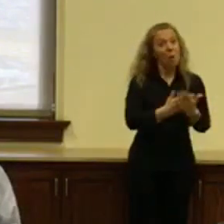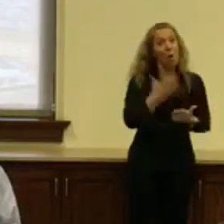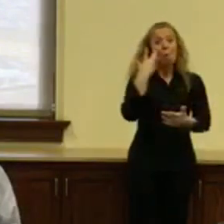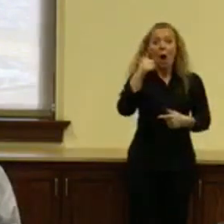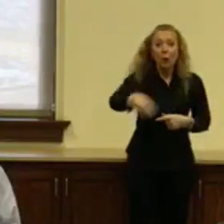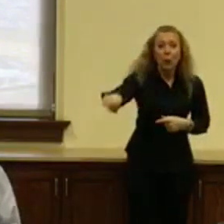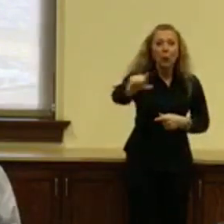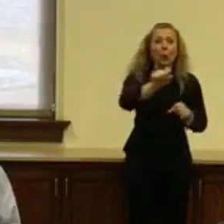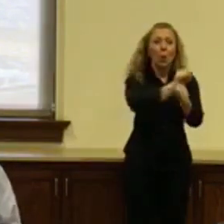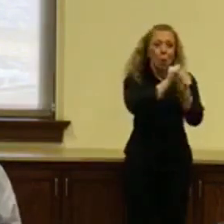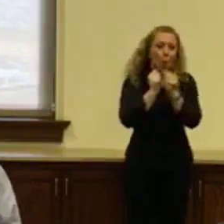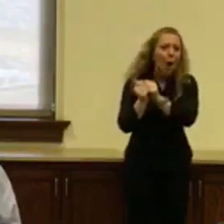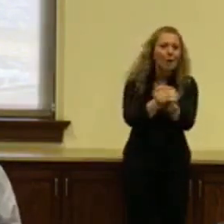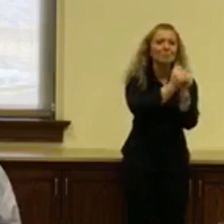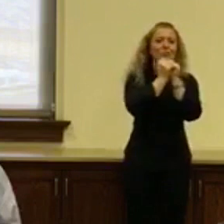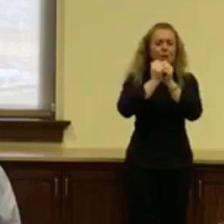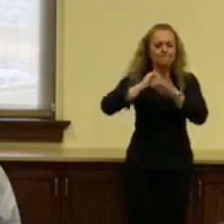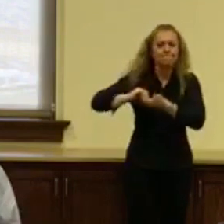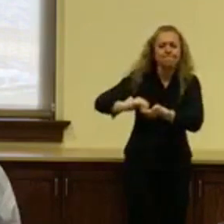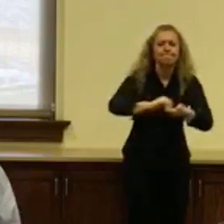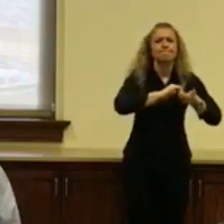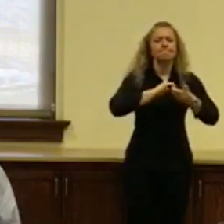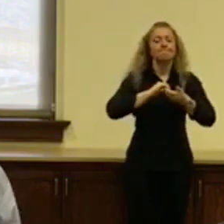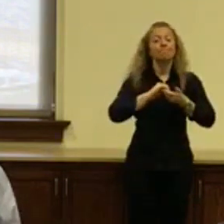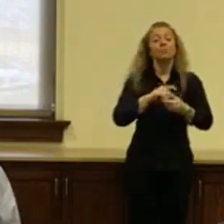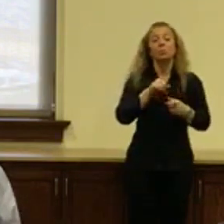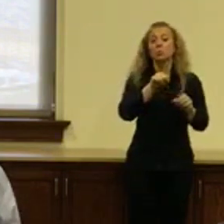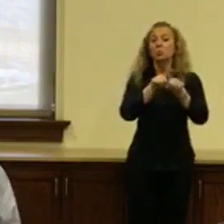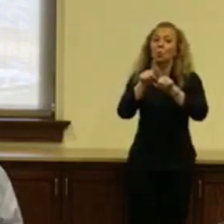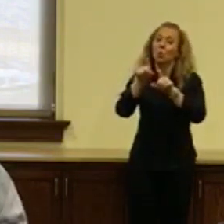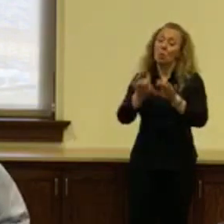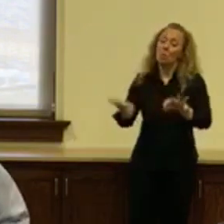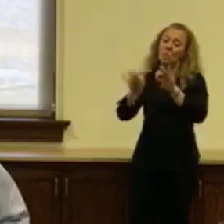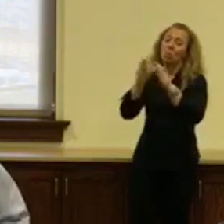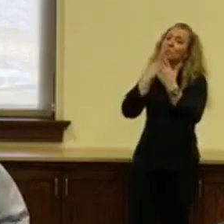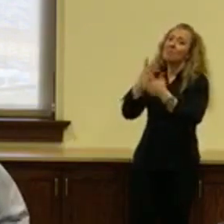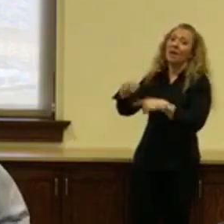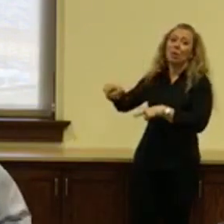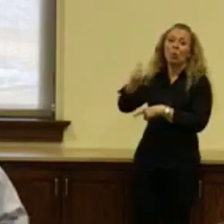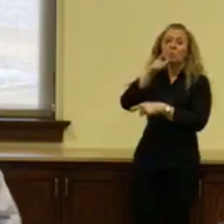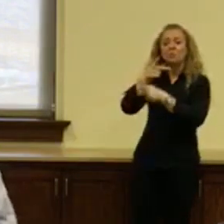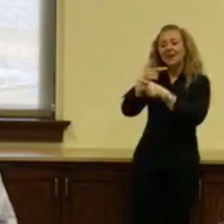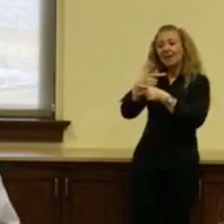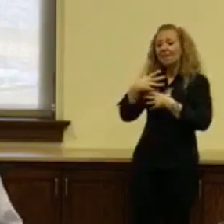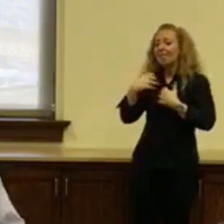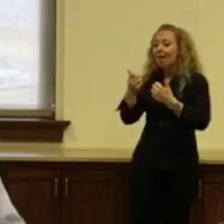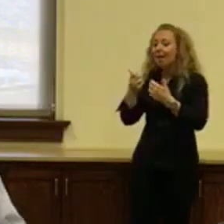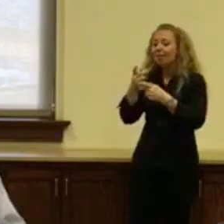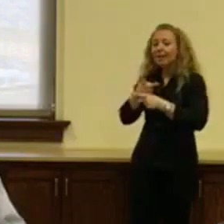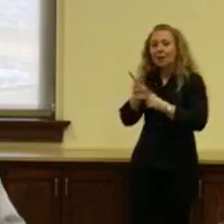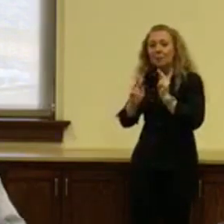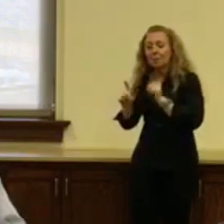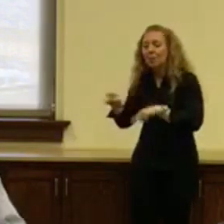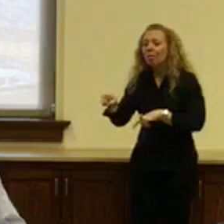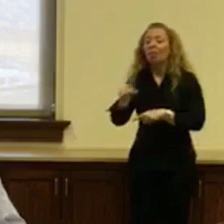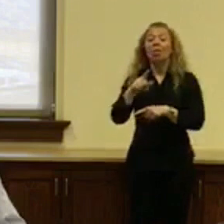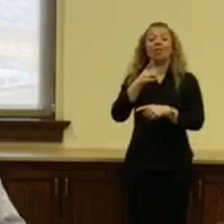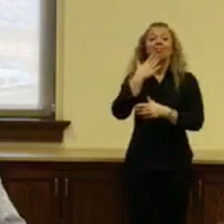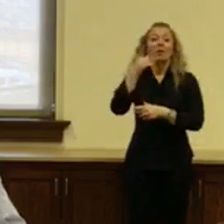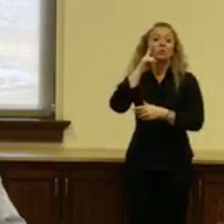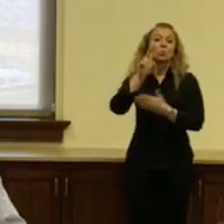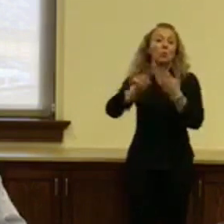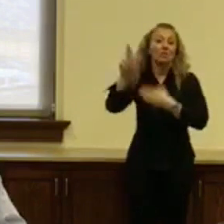cooperating and coming together. I want to also thank our healthcare providers, our institutions, the University of